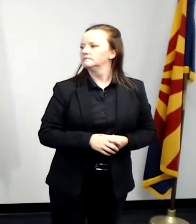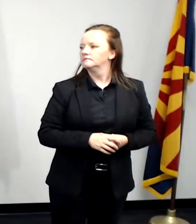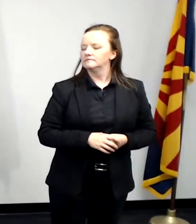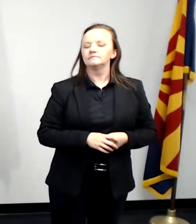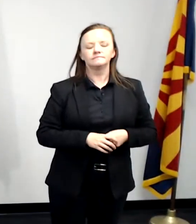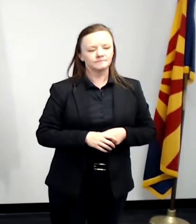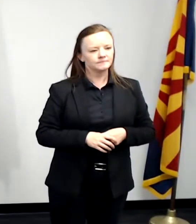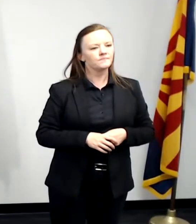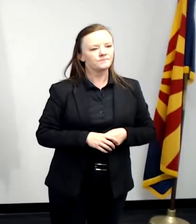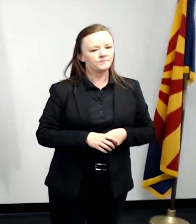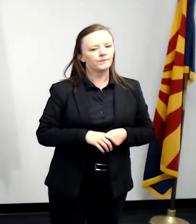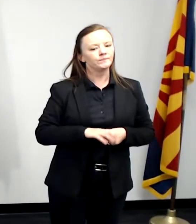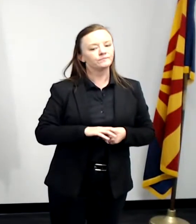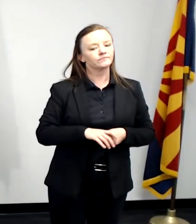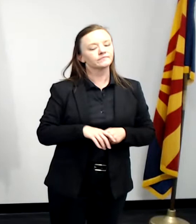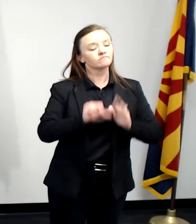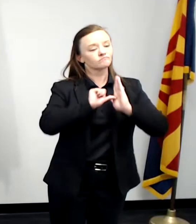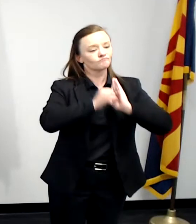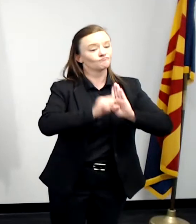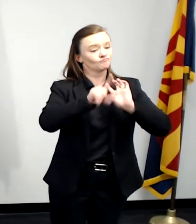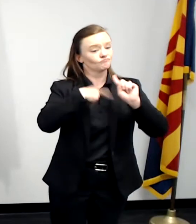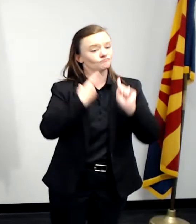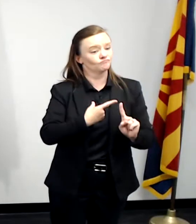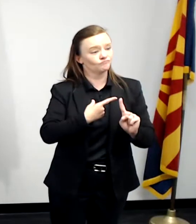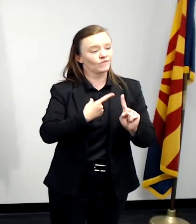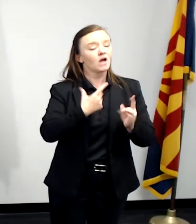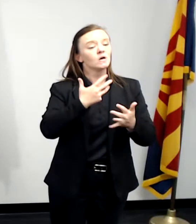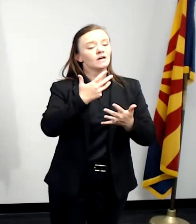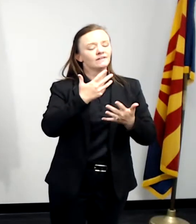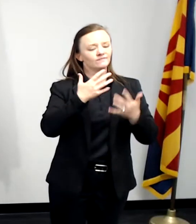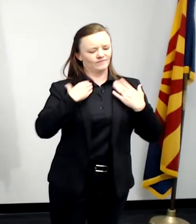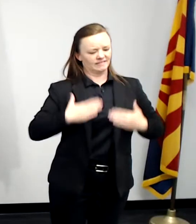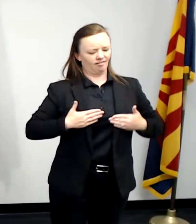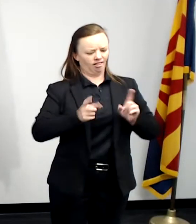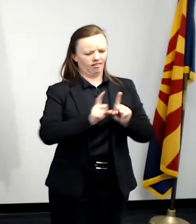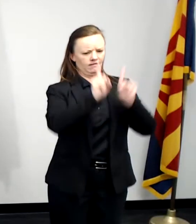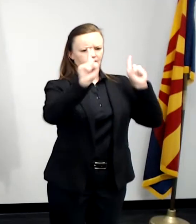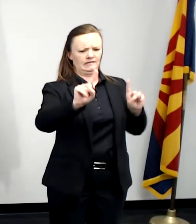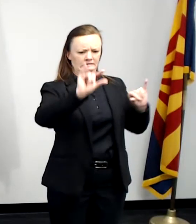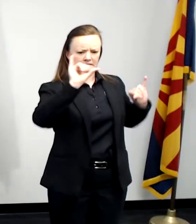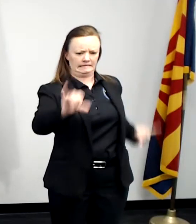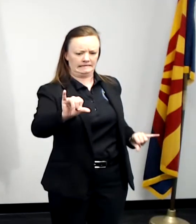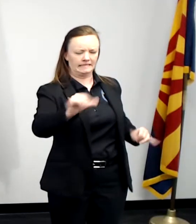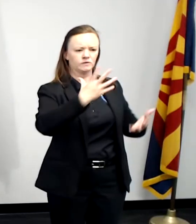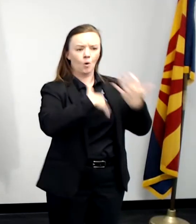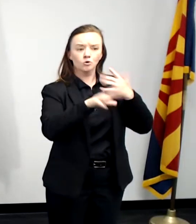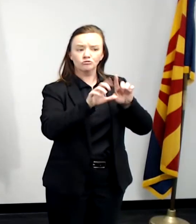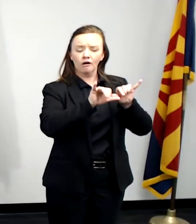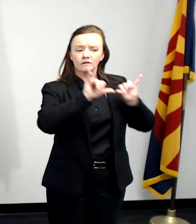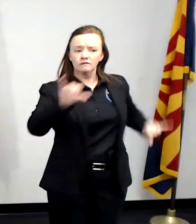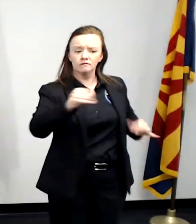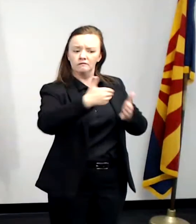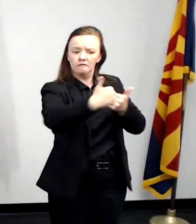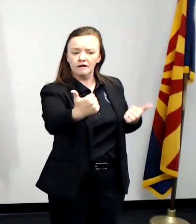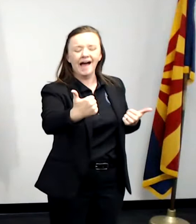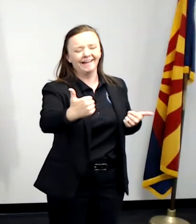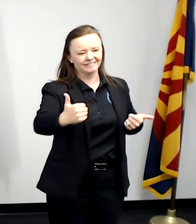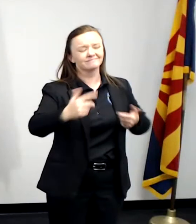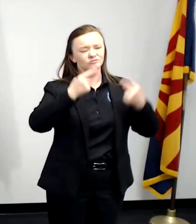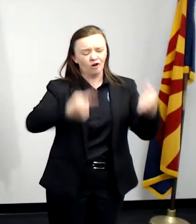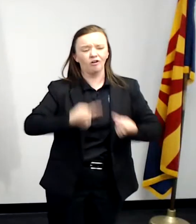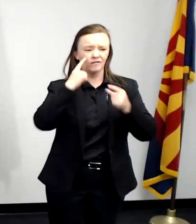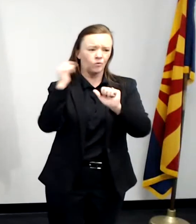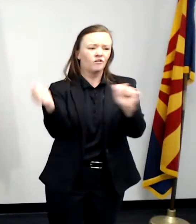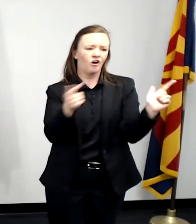I think the takeaway point is that social distancing or physical distancing is hard on everyone, that we know it's